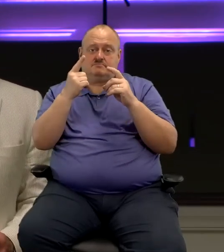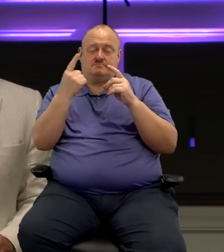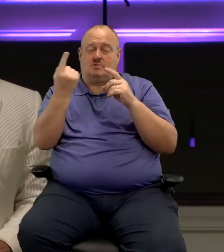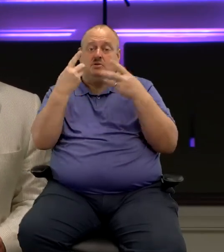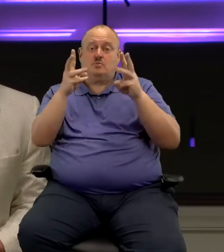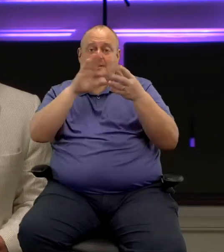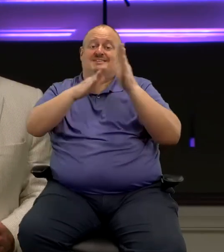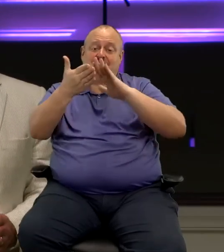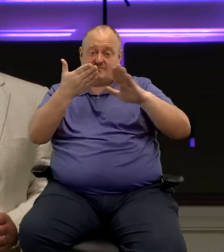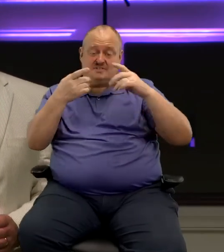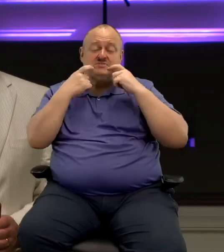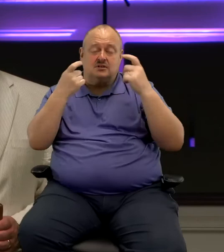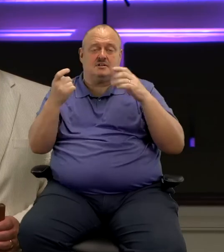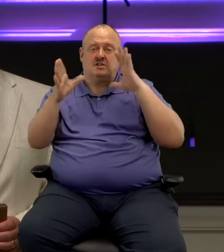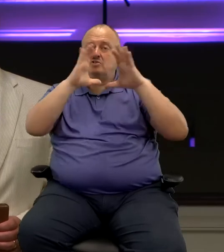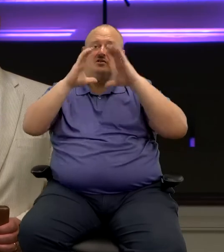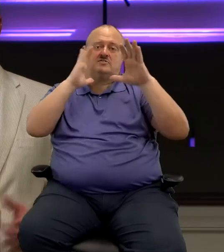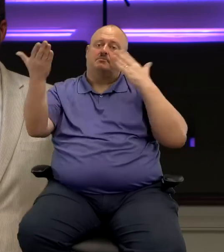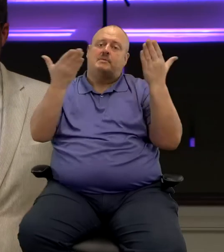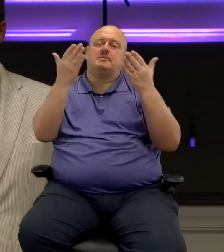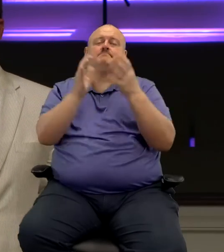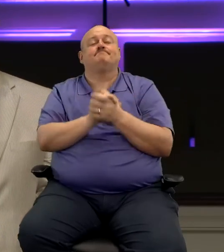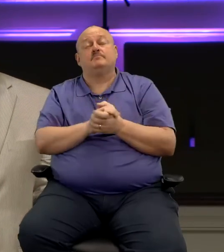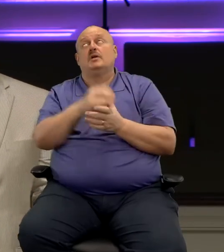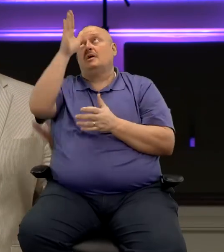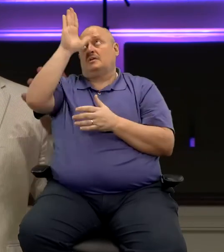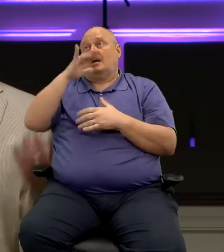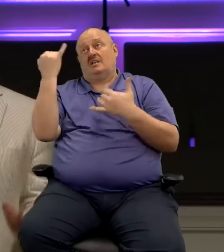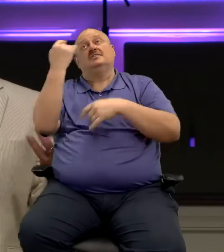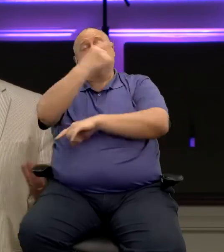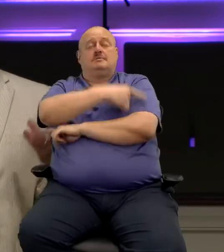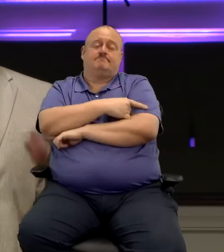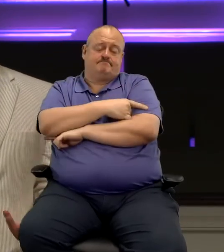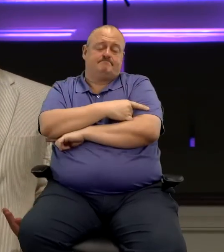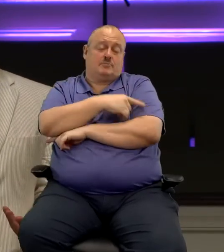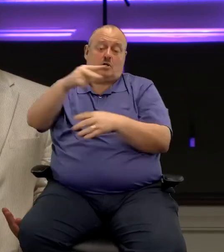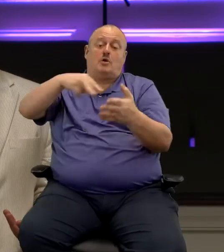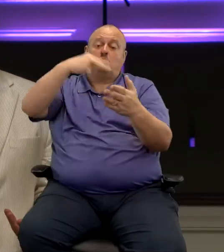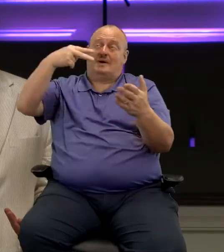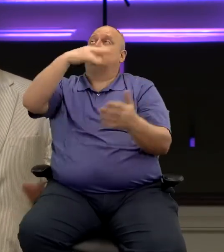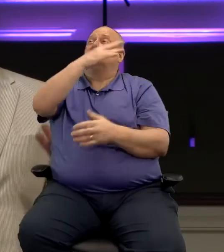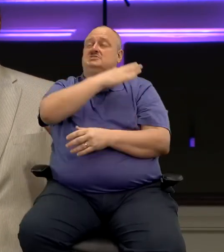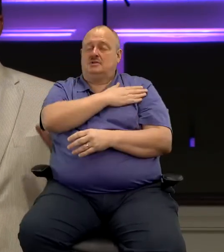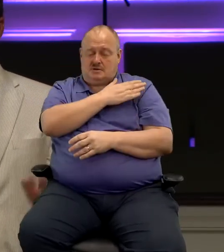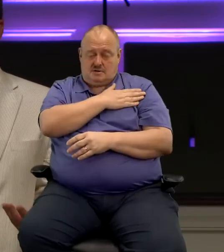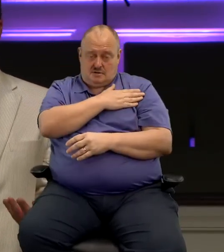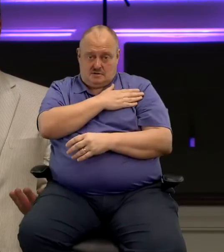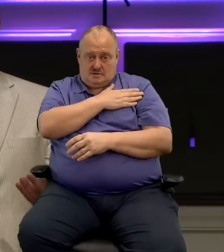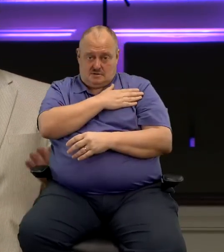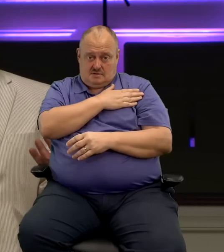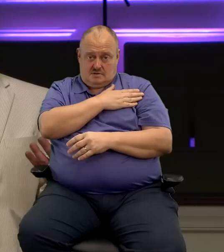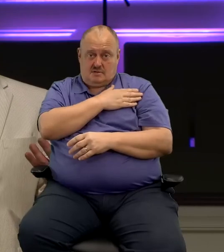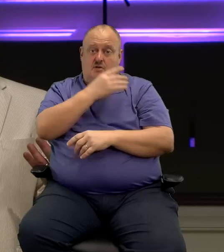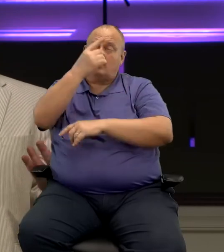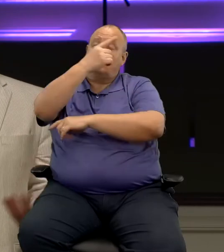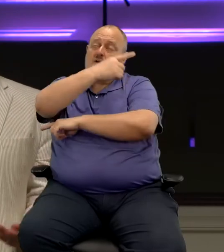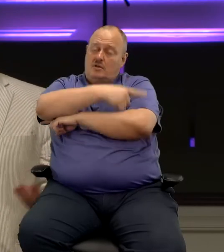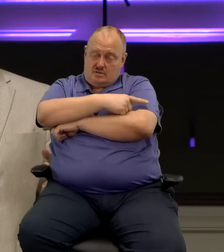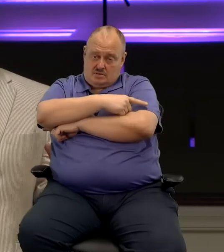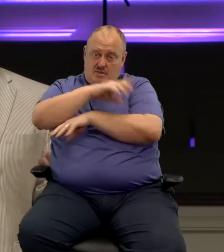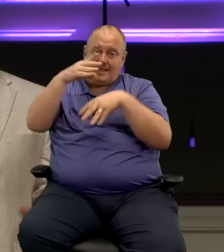conversation would go a little something like this. God, today, on this Resurrection Sunday, on this day that